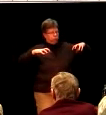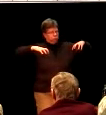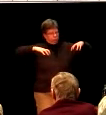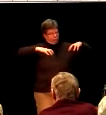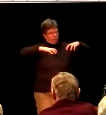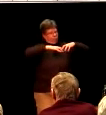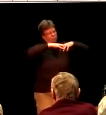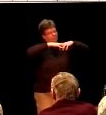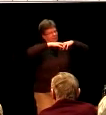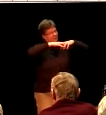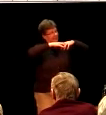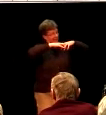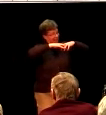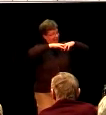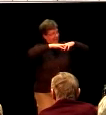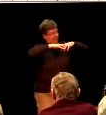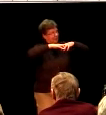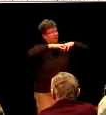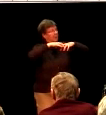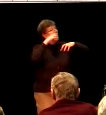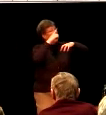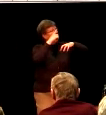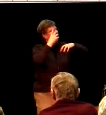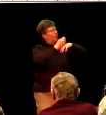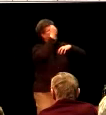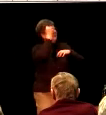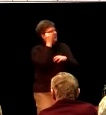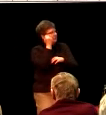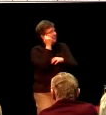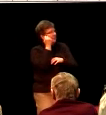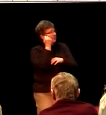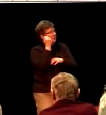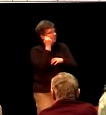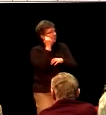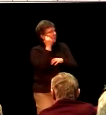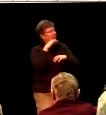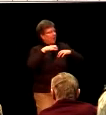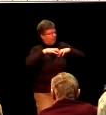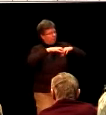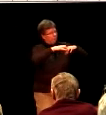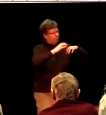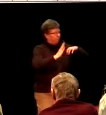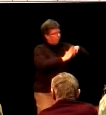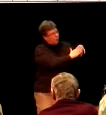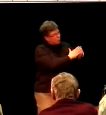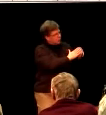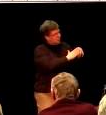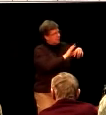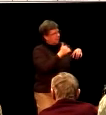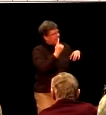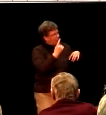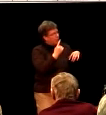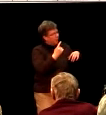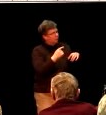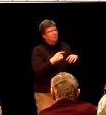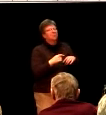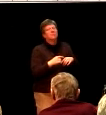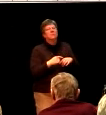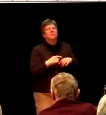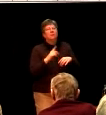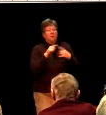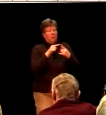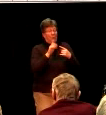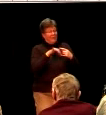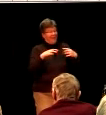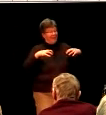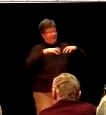other, collide, and one of them wins. And it pushes the other one out of the way. And when we